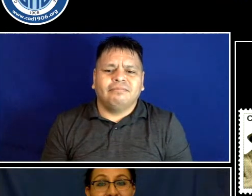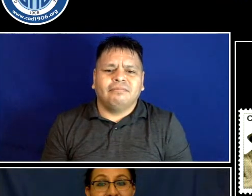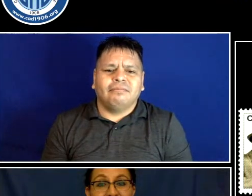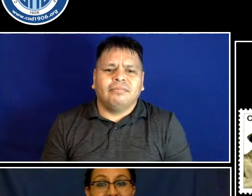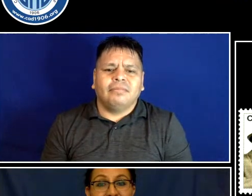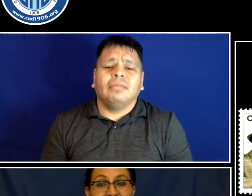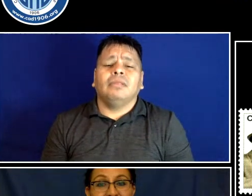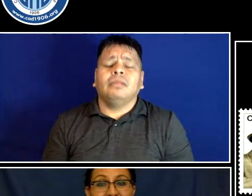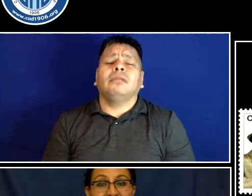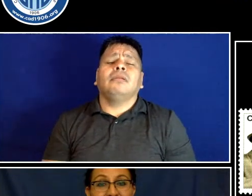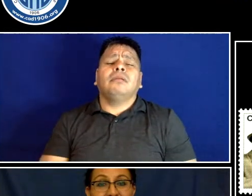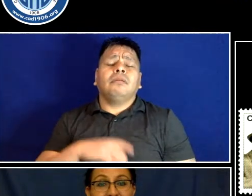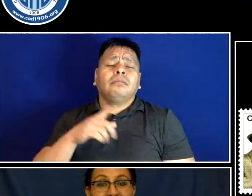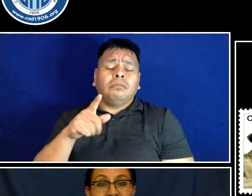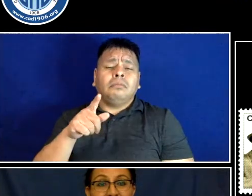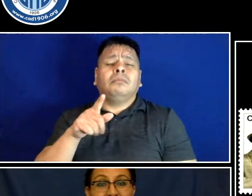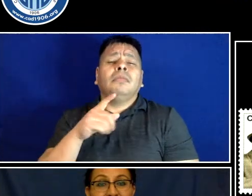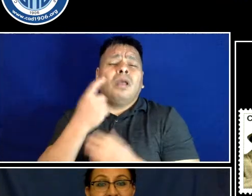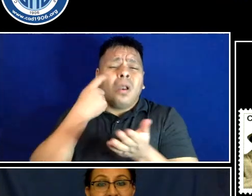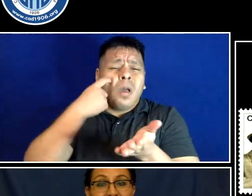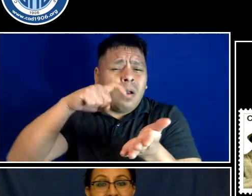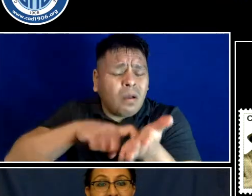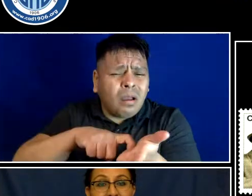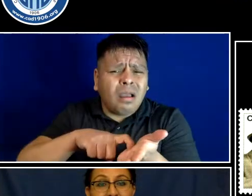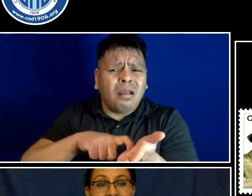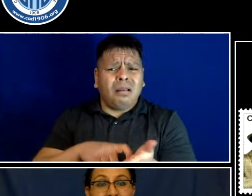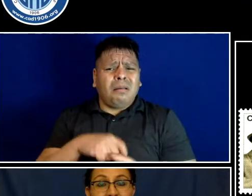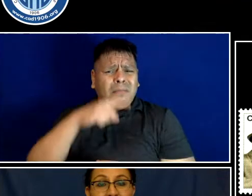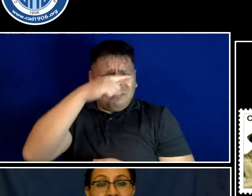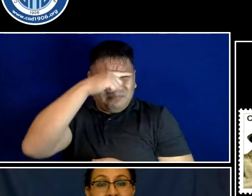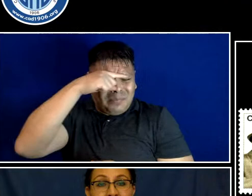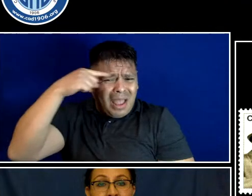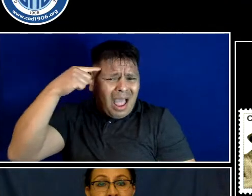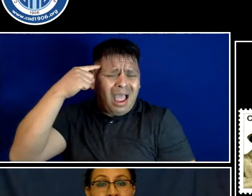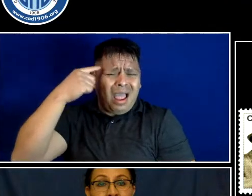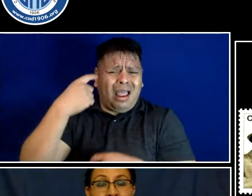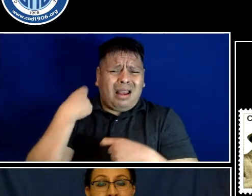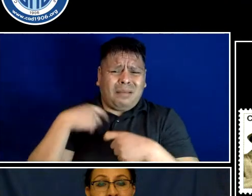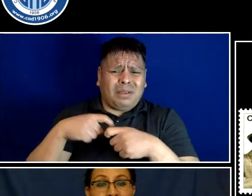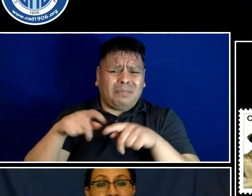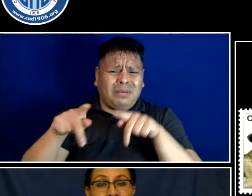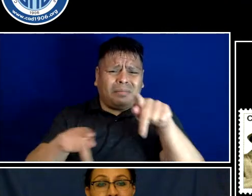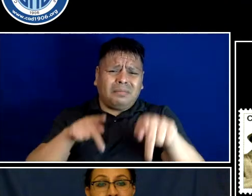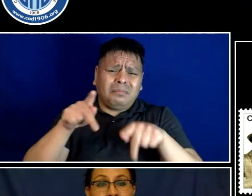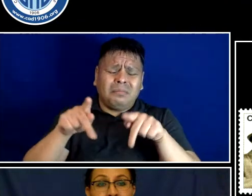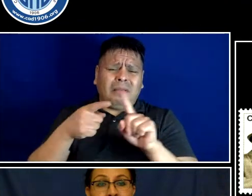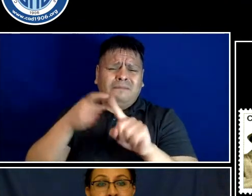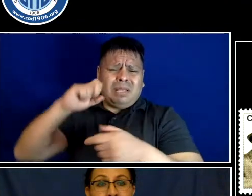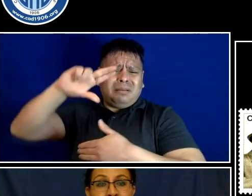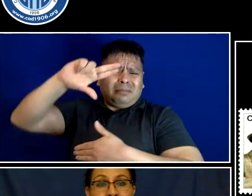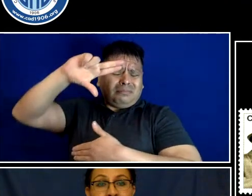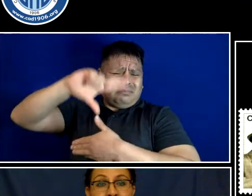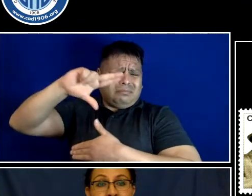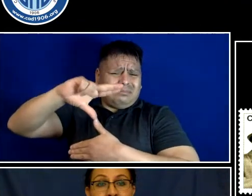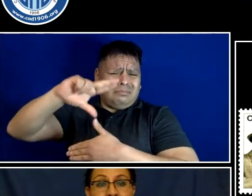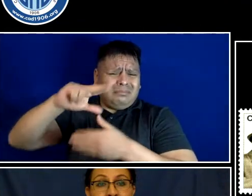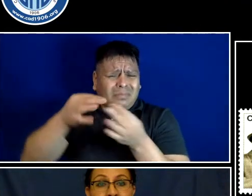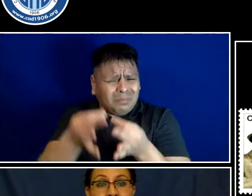these honors that we've given him. And so there's also a renewed focus to tear his statues down as well.